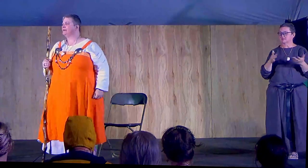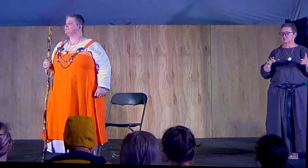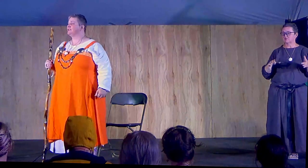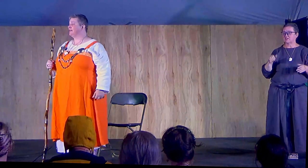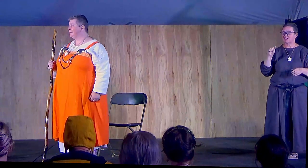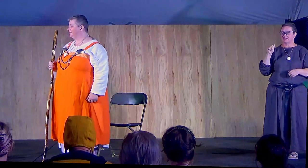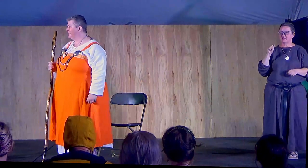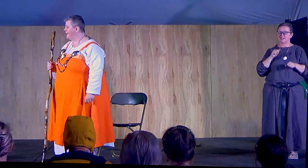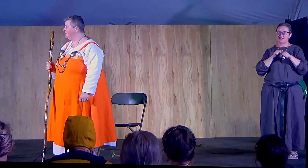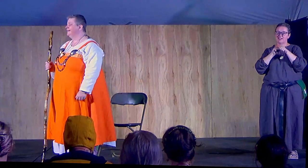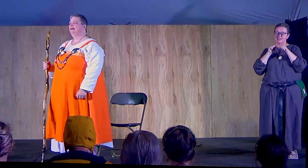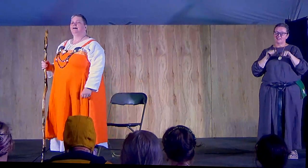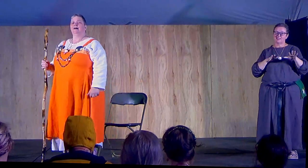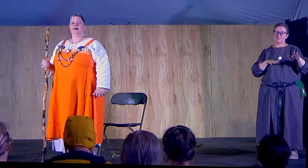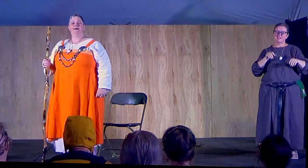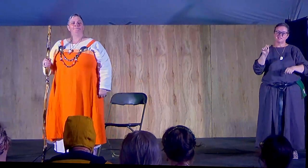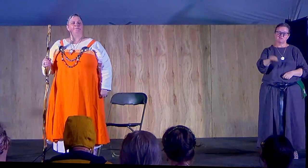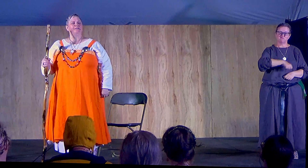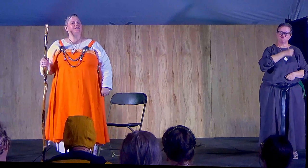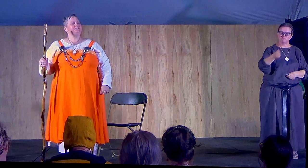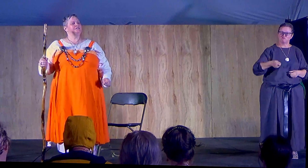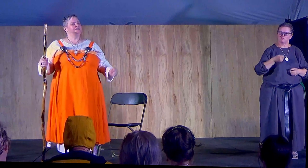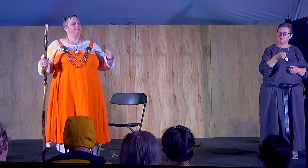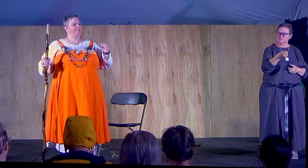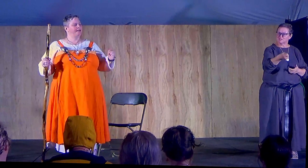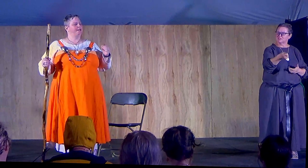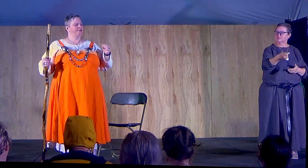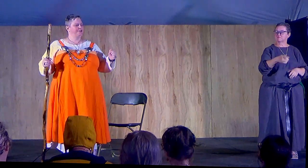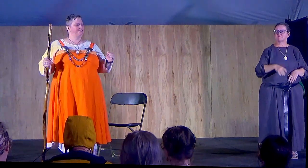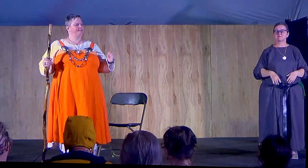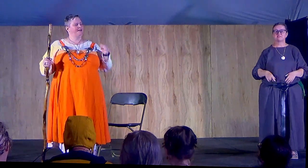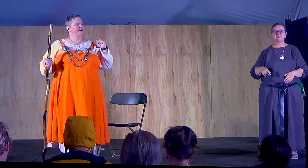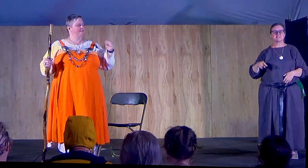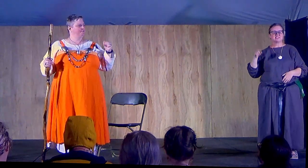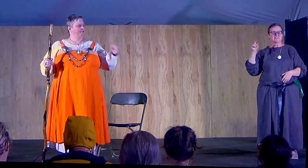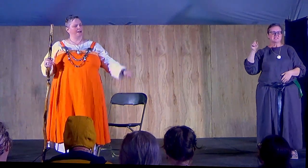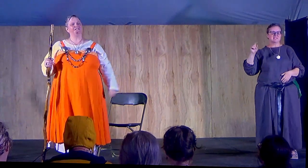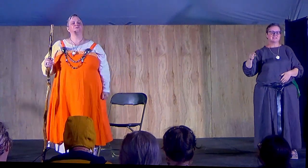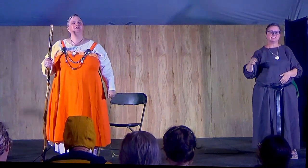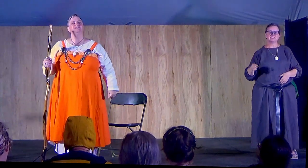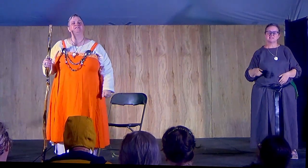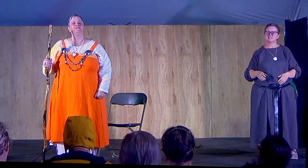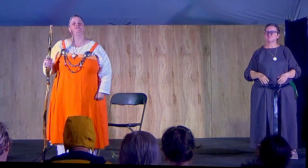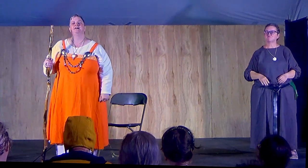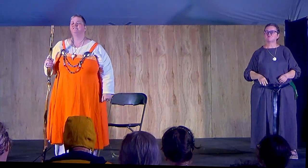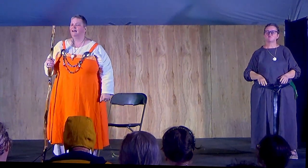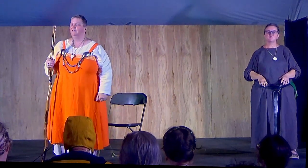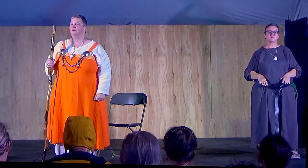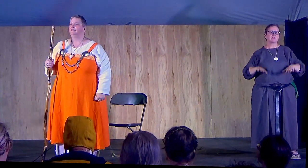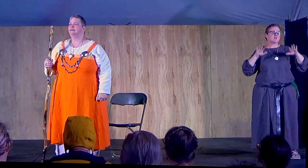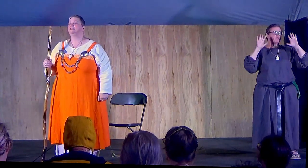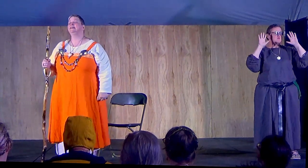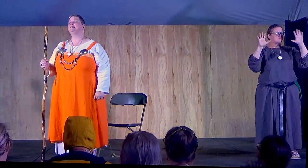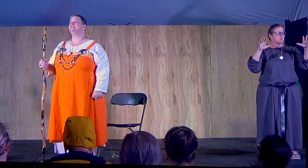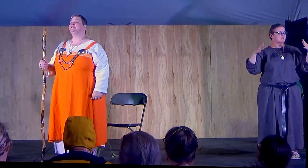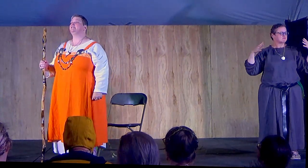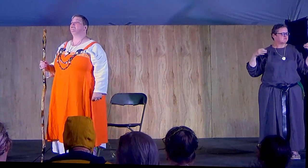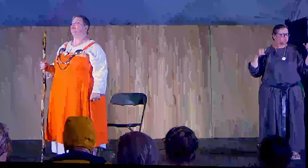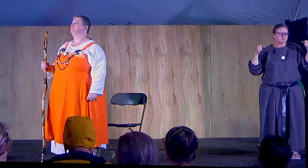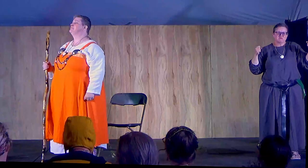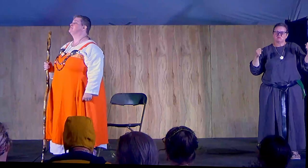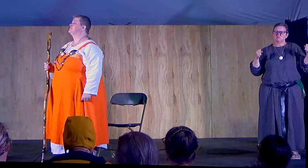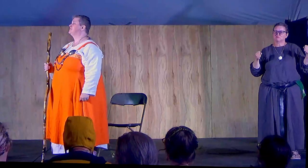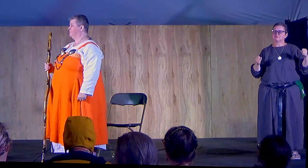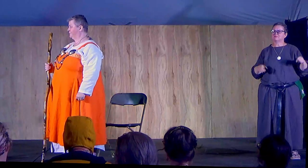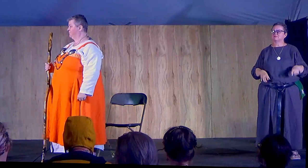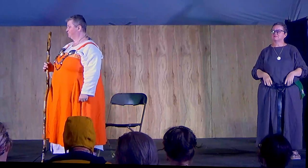little late. I'm sorry about that. But this is a pretty good rousing one to send you guys out with. Atlantian steel,